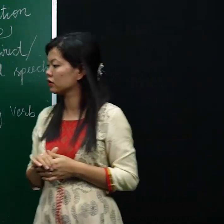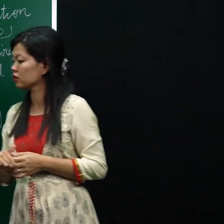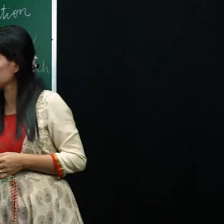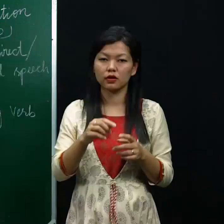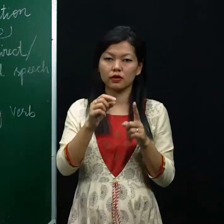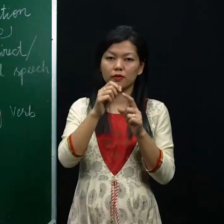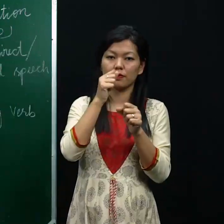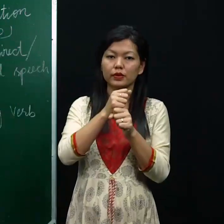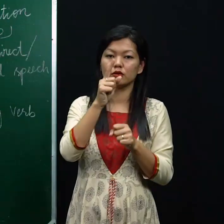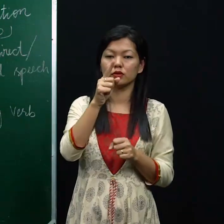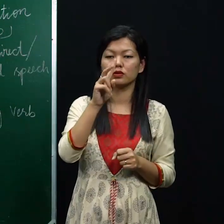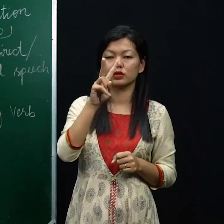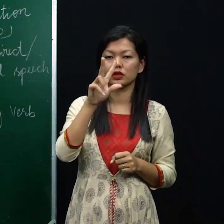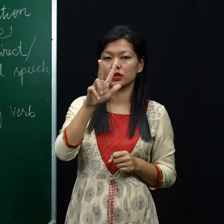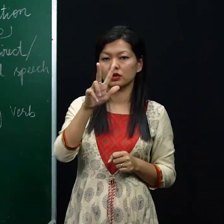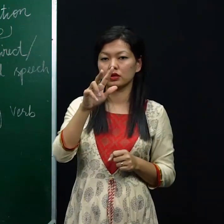number one.